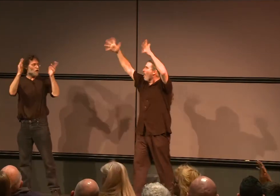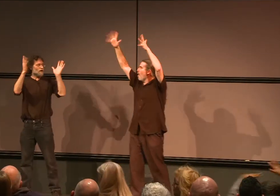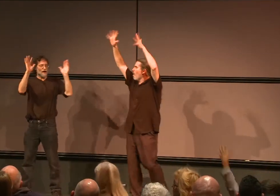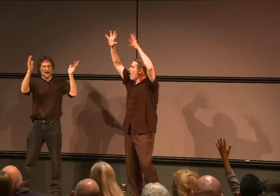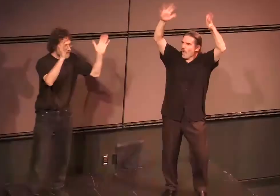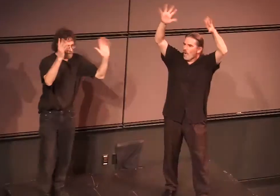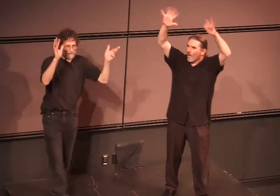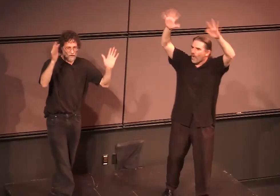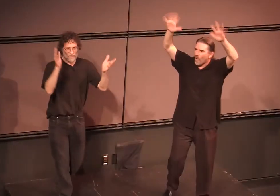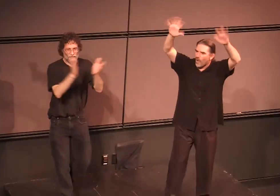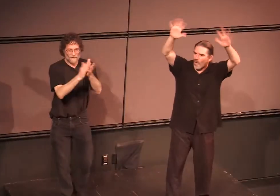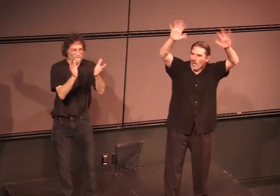Okay, good.